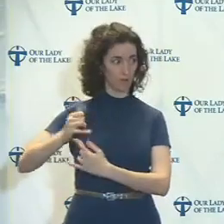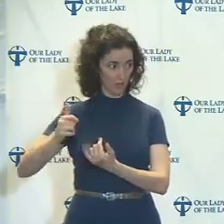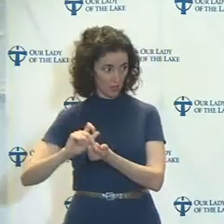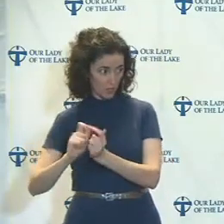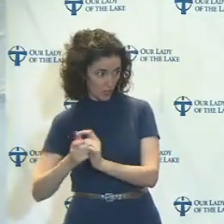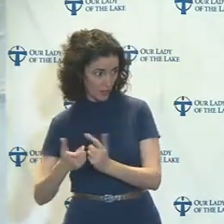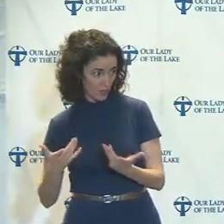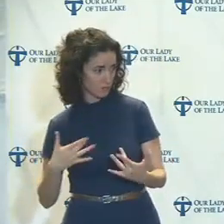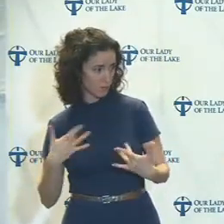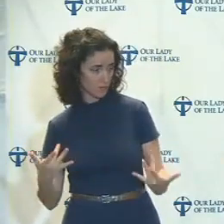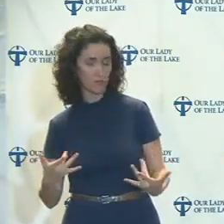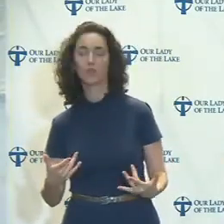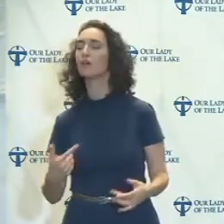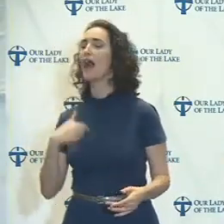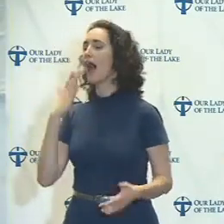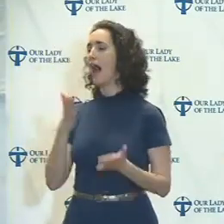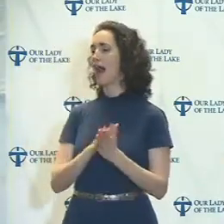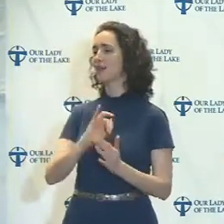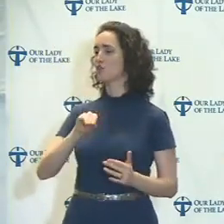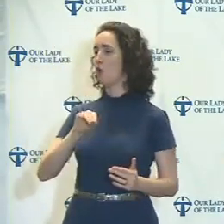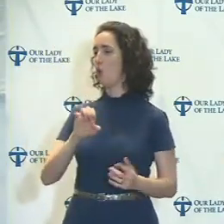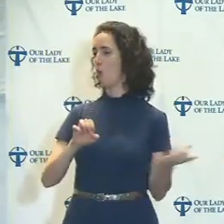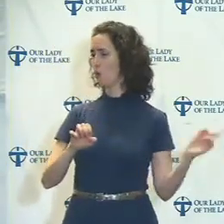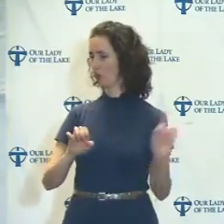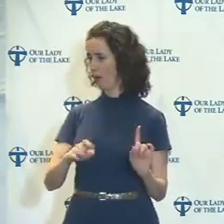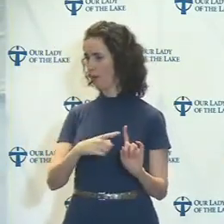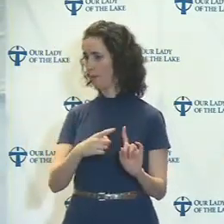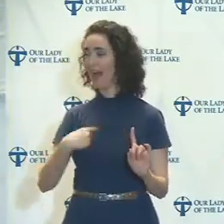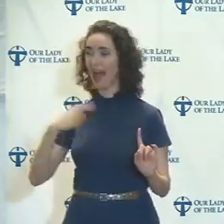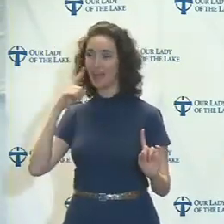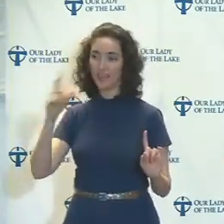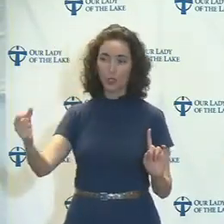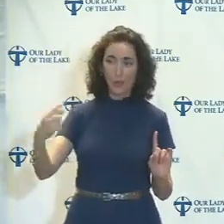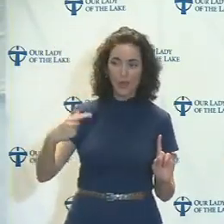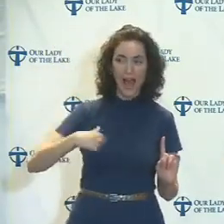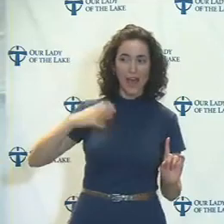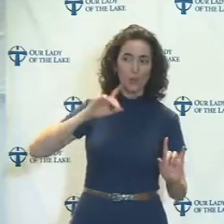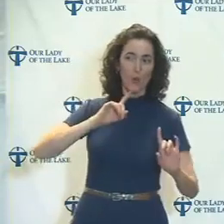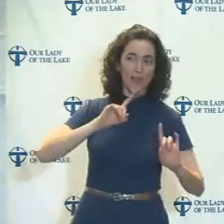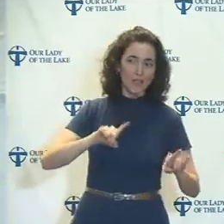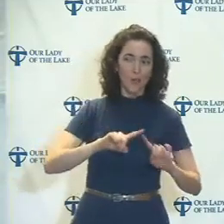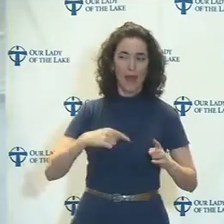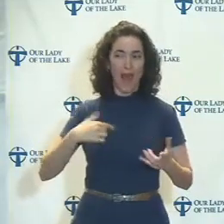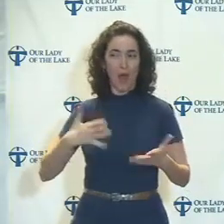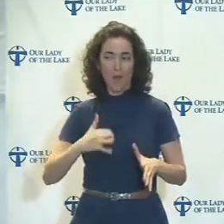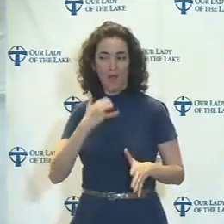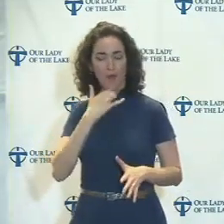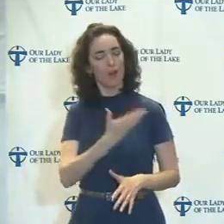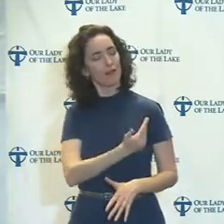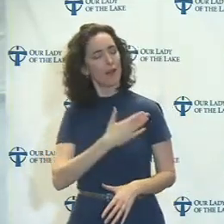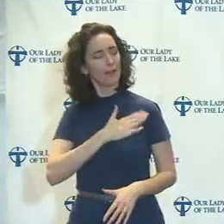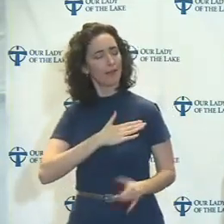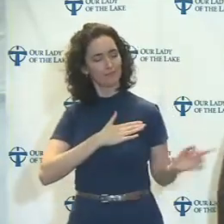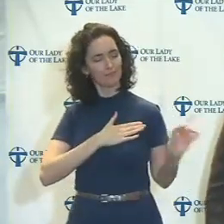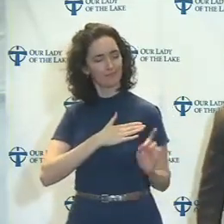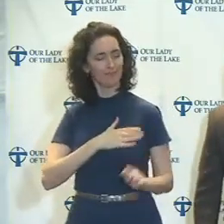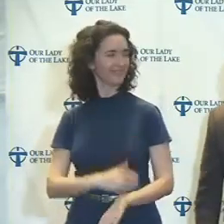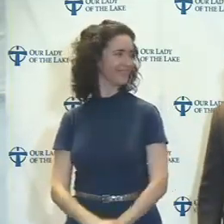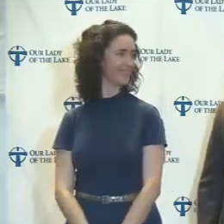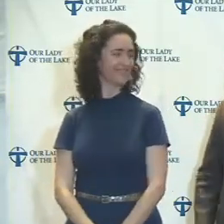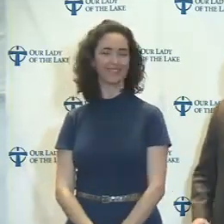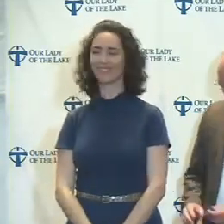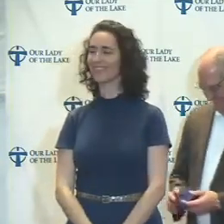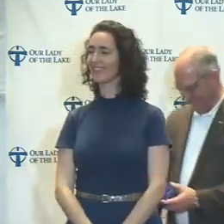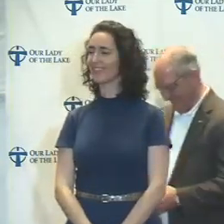I'm going to ask Joe to come up because I think I know the answer, but in case I'm wrong, come on up, Joe.